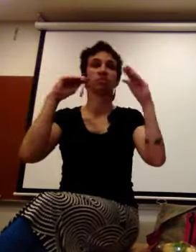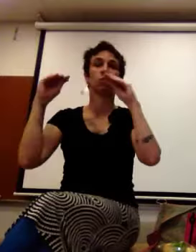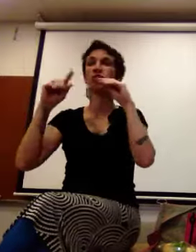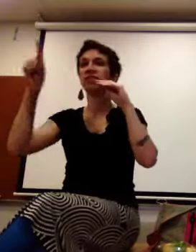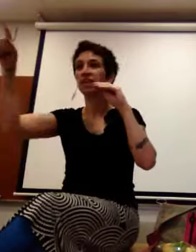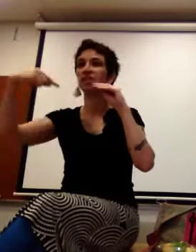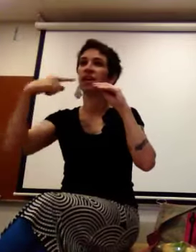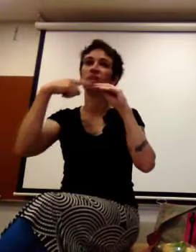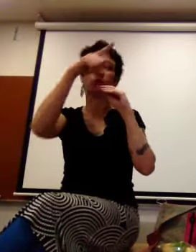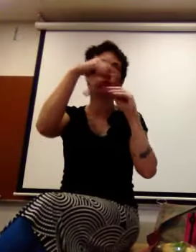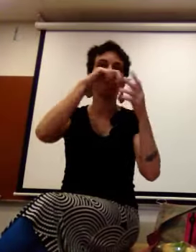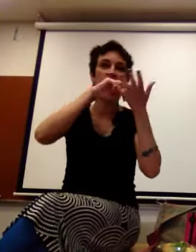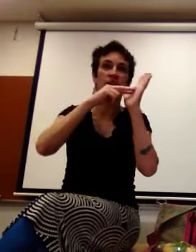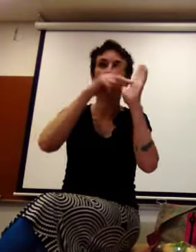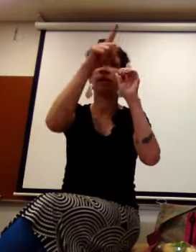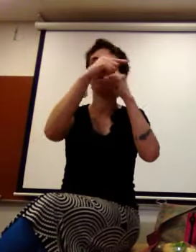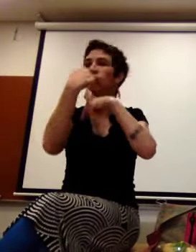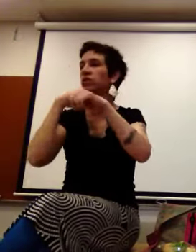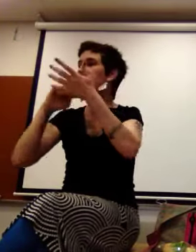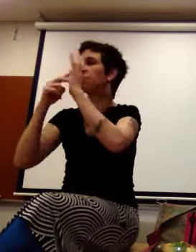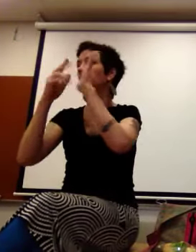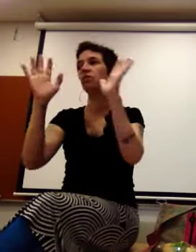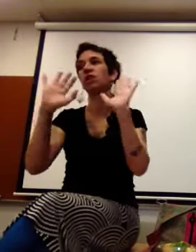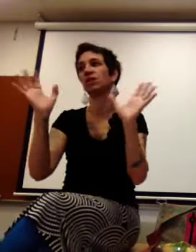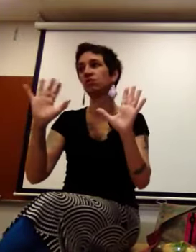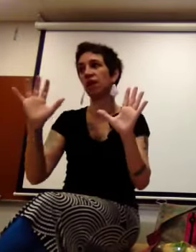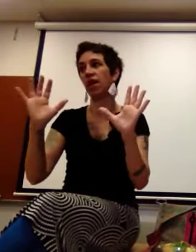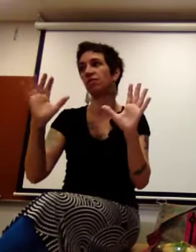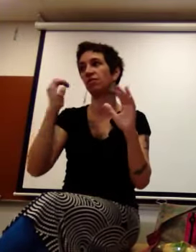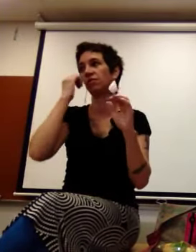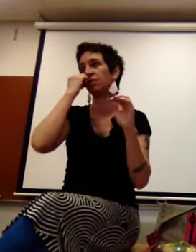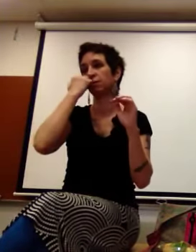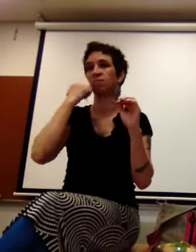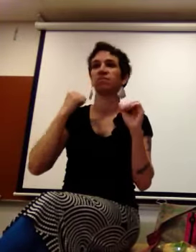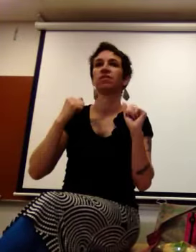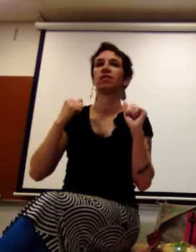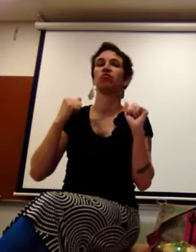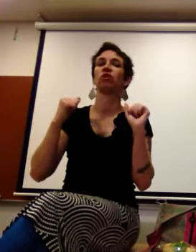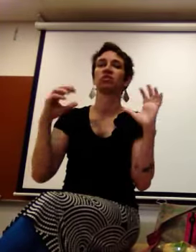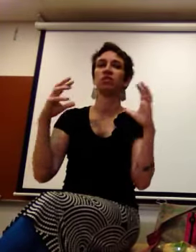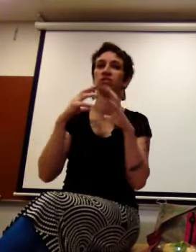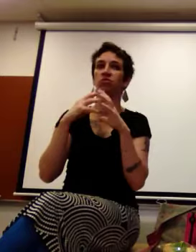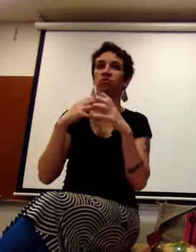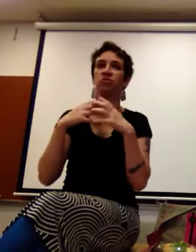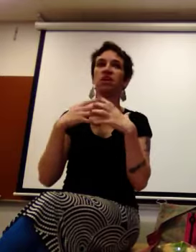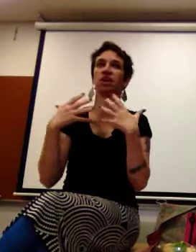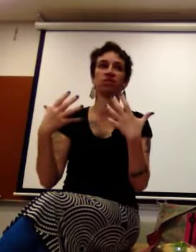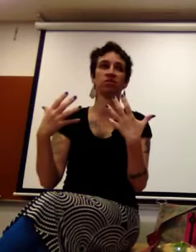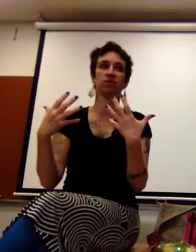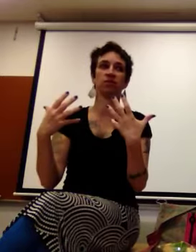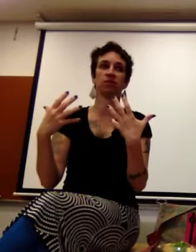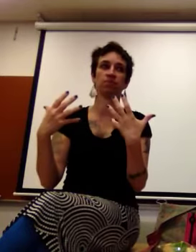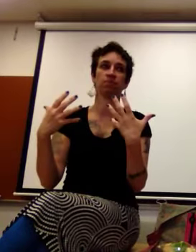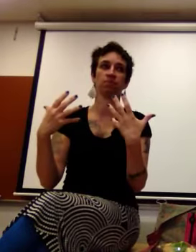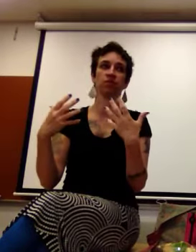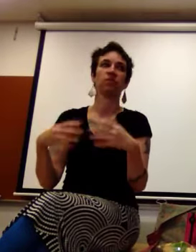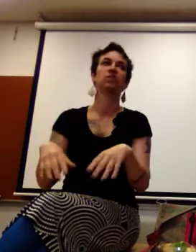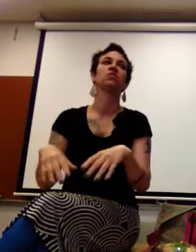what did that say, and what was she talking about, and what does that mean? You can't do that. I'm trusting you. It's the honor system.